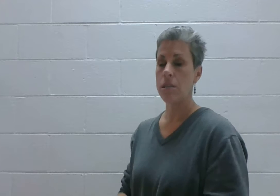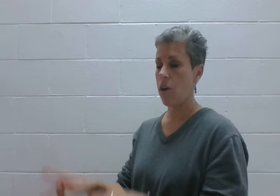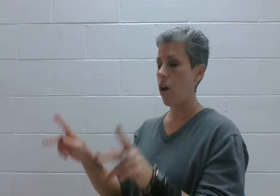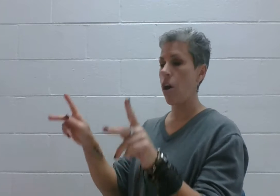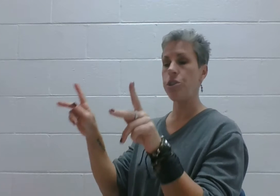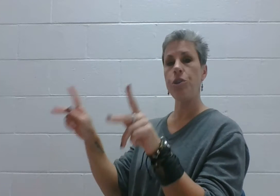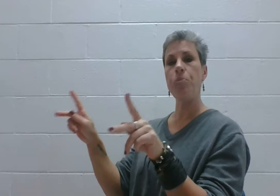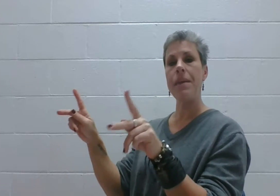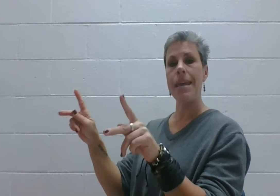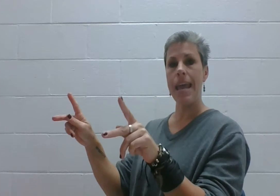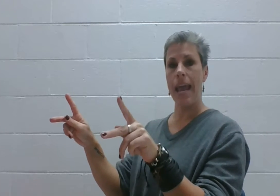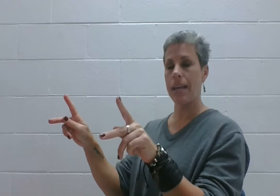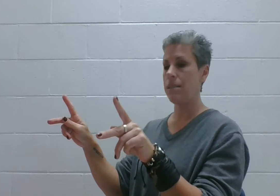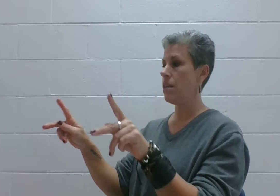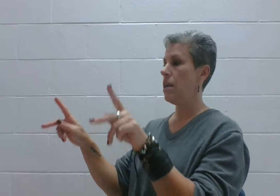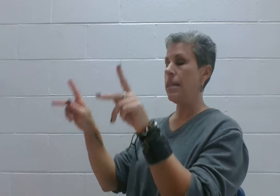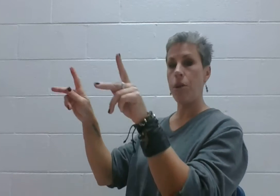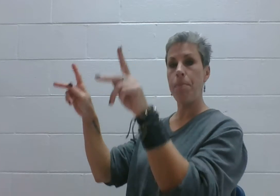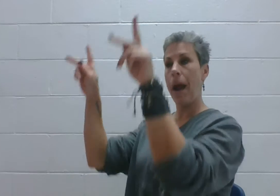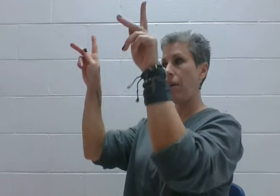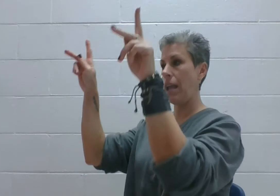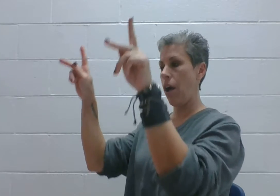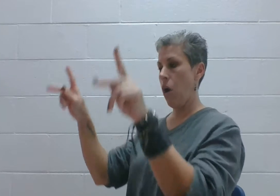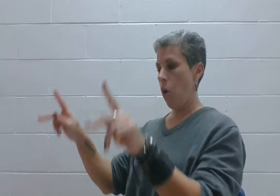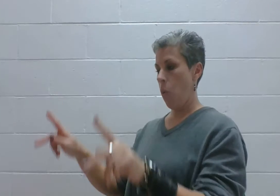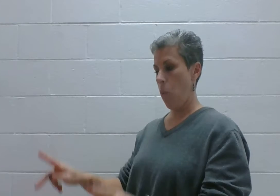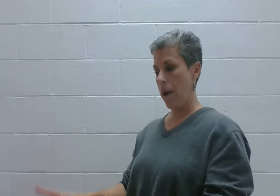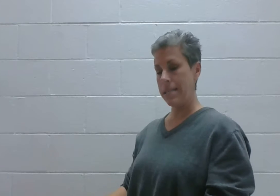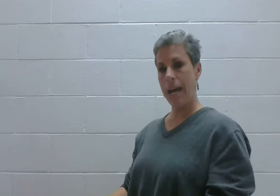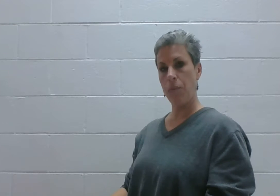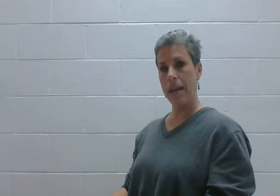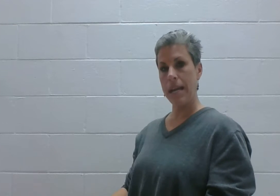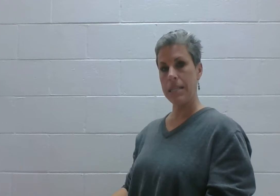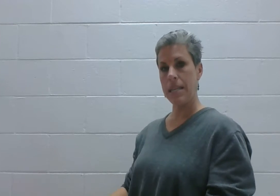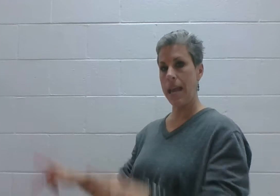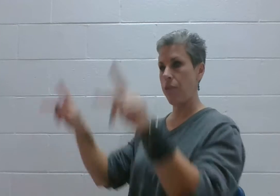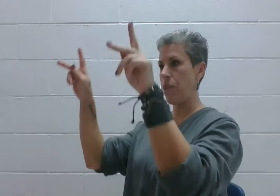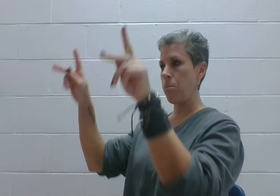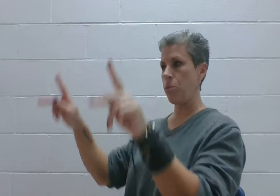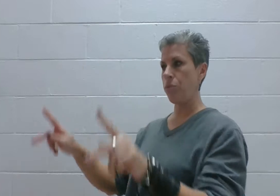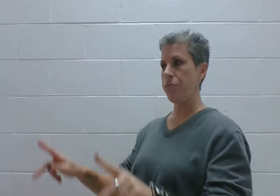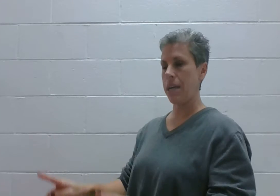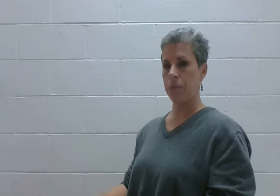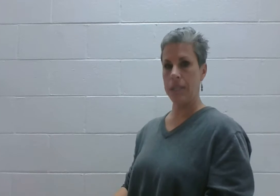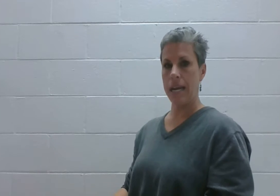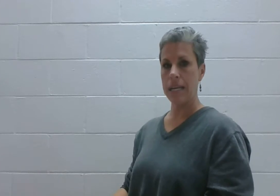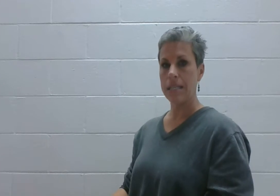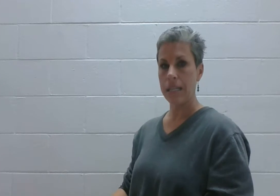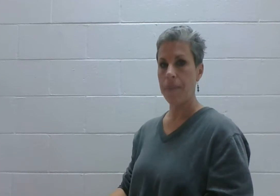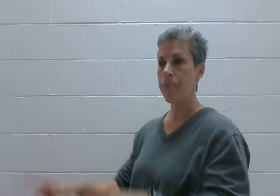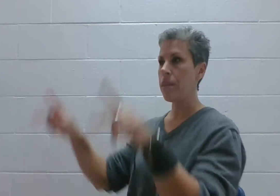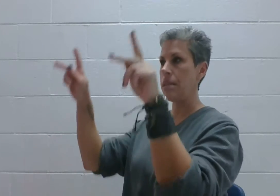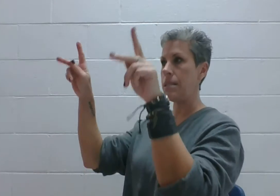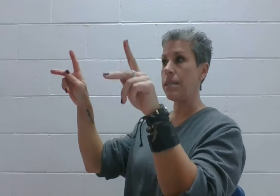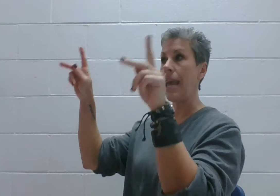song are two P hands that are parallel, one down right next to the other. They move simultaneously. This